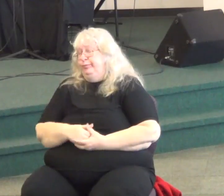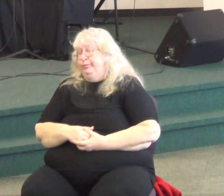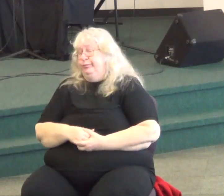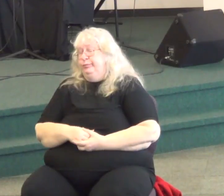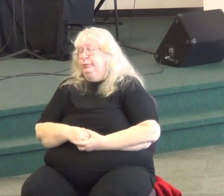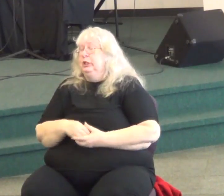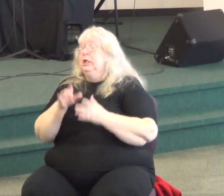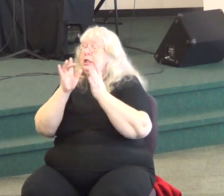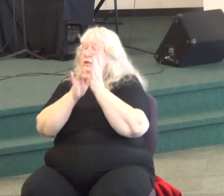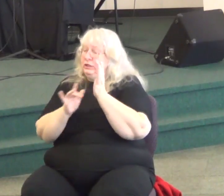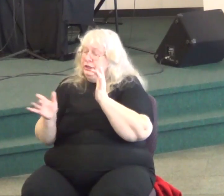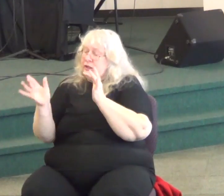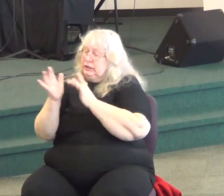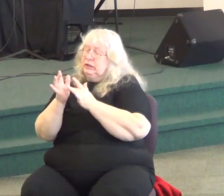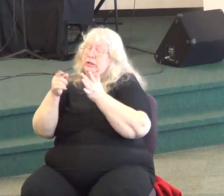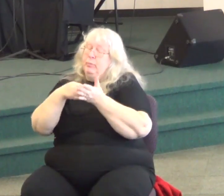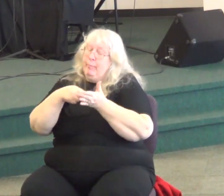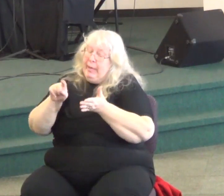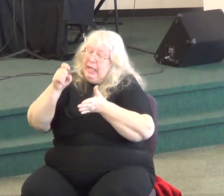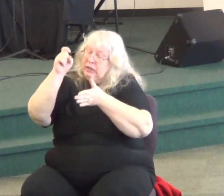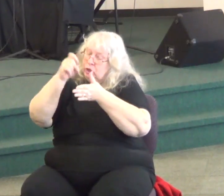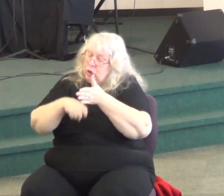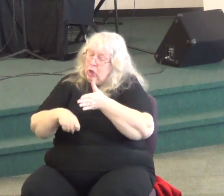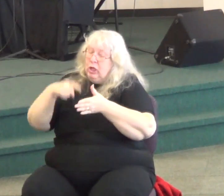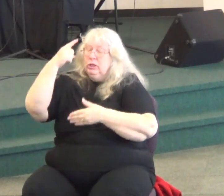Jesus paid the price for you and me.